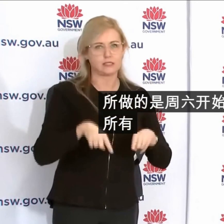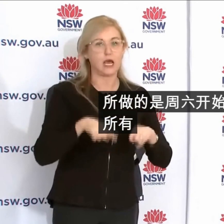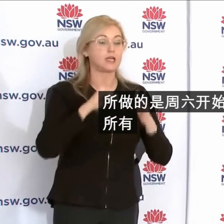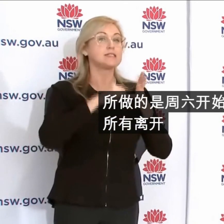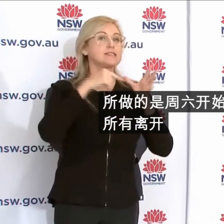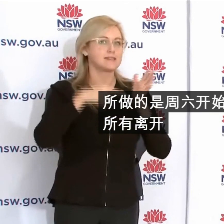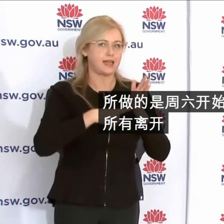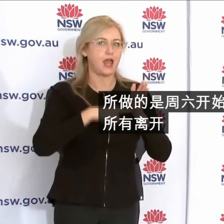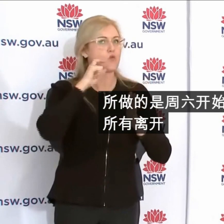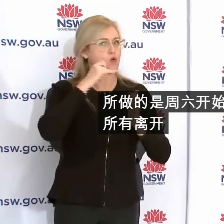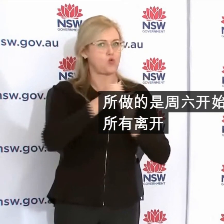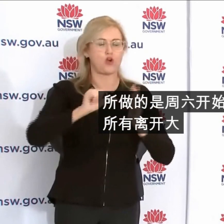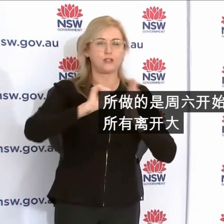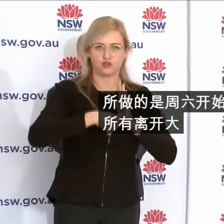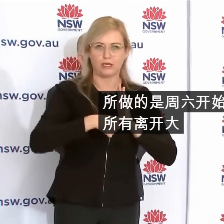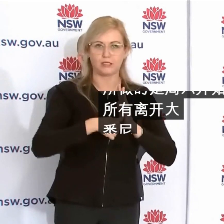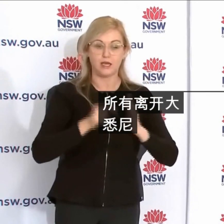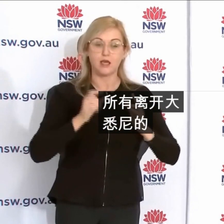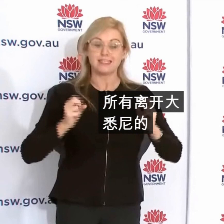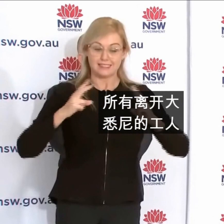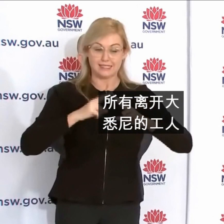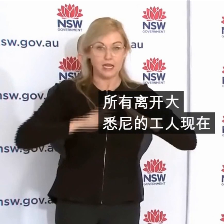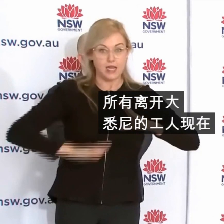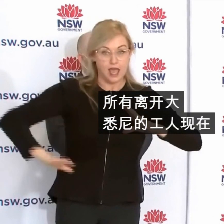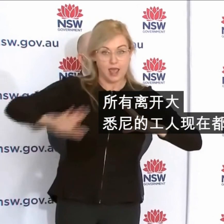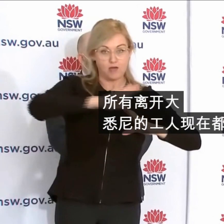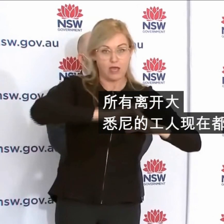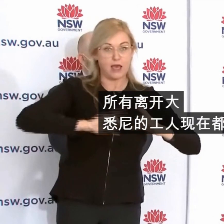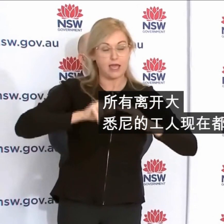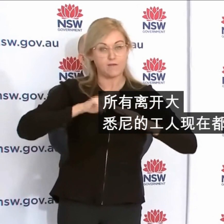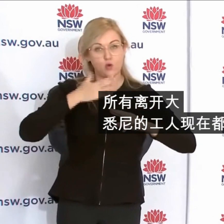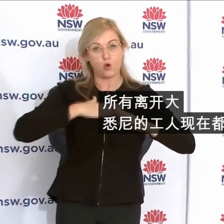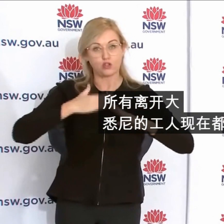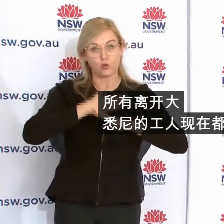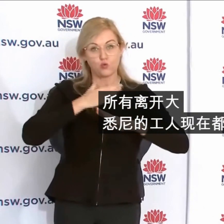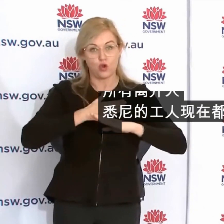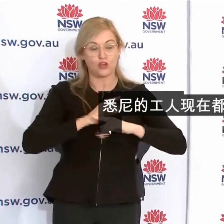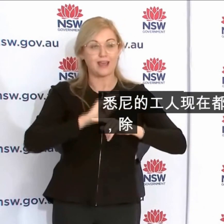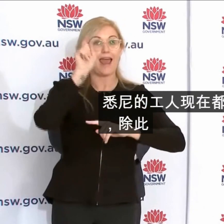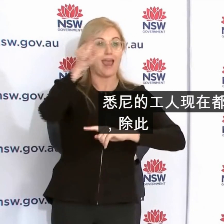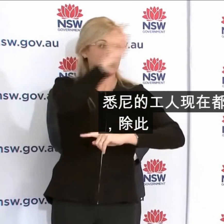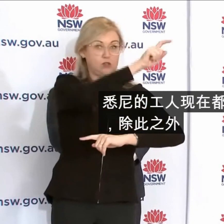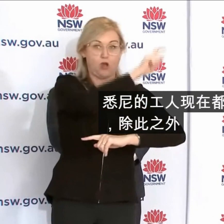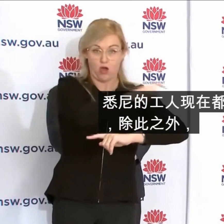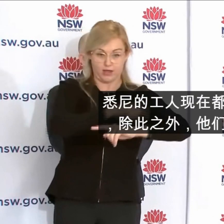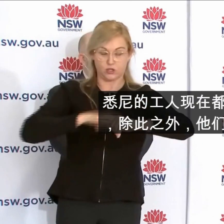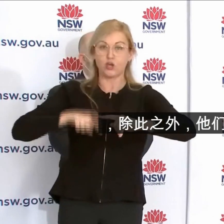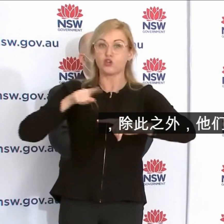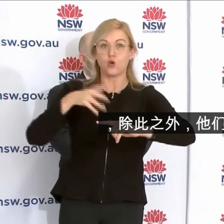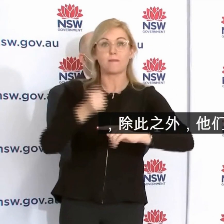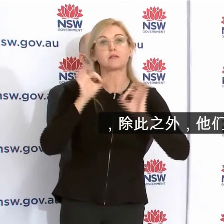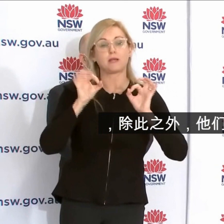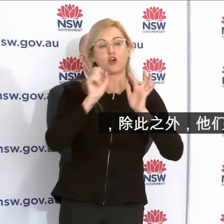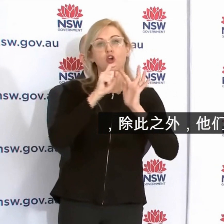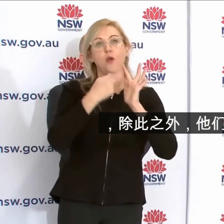Saturday, all workers leaving Greater Sydney will now need a permit, and further to that, they will